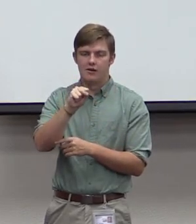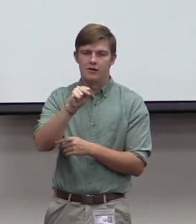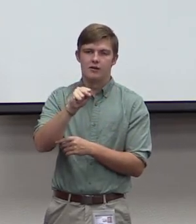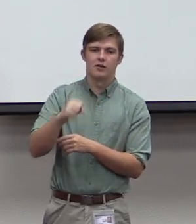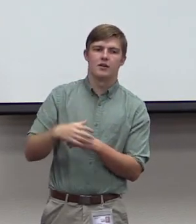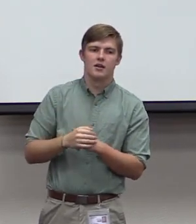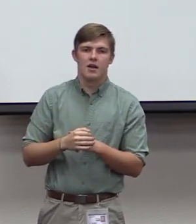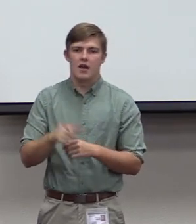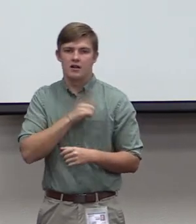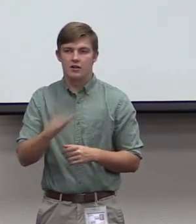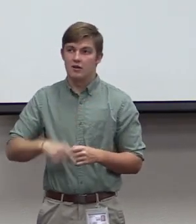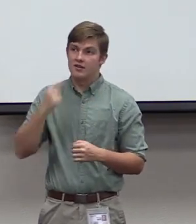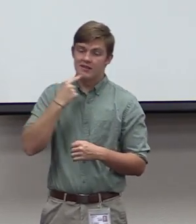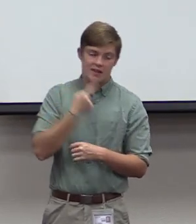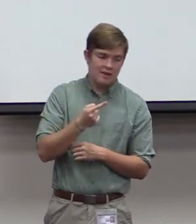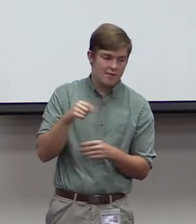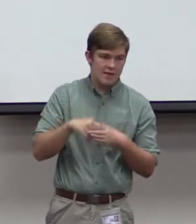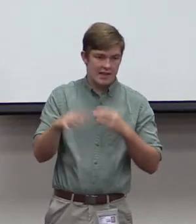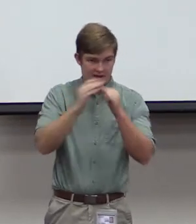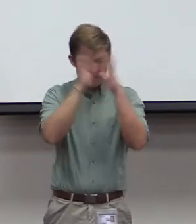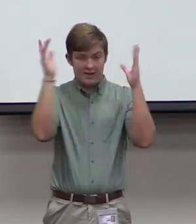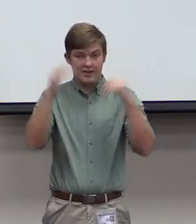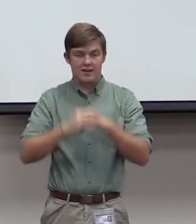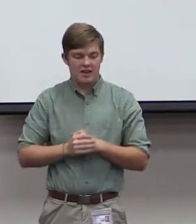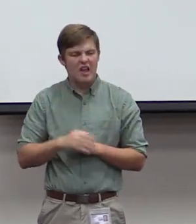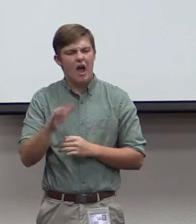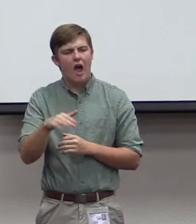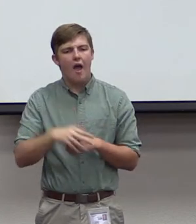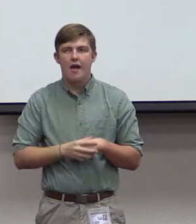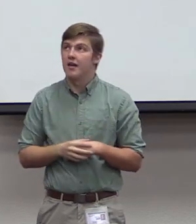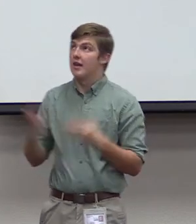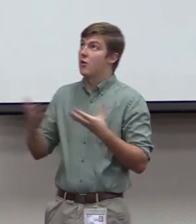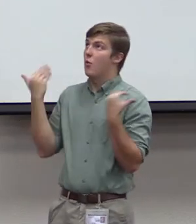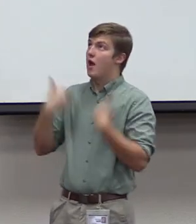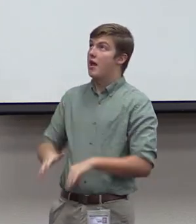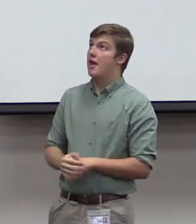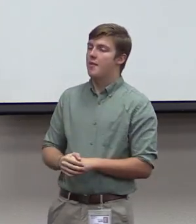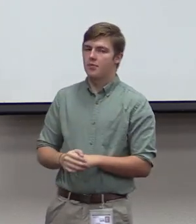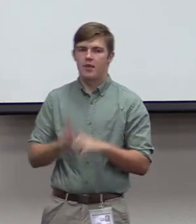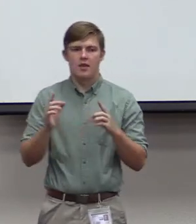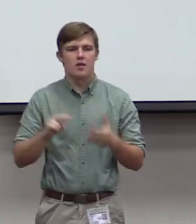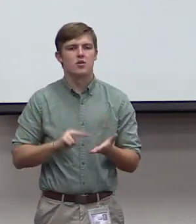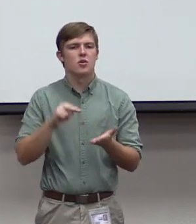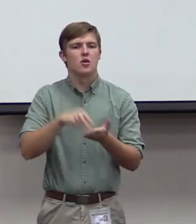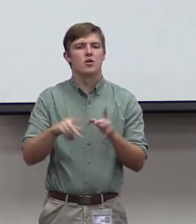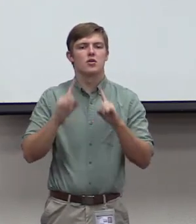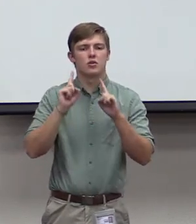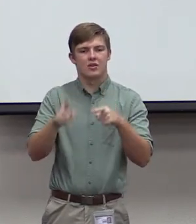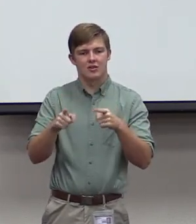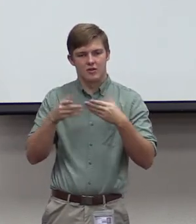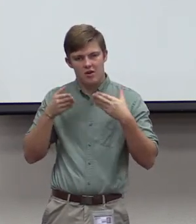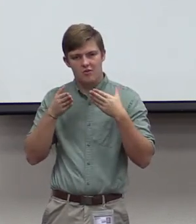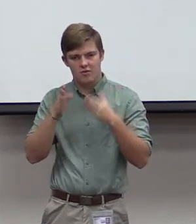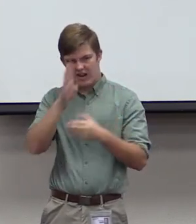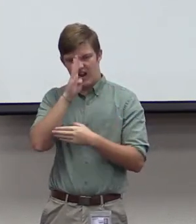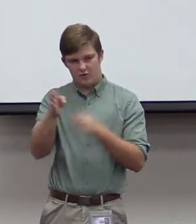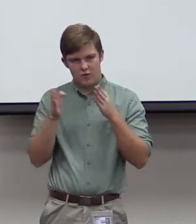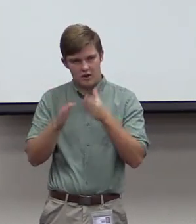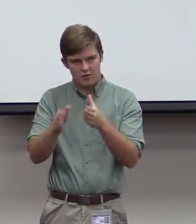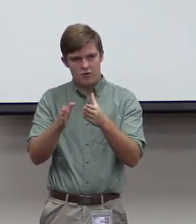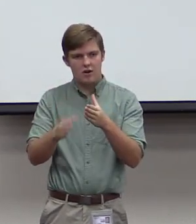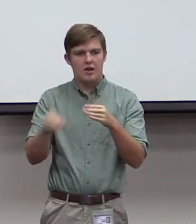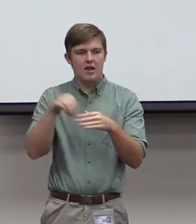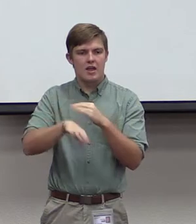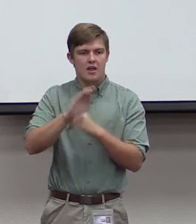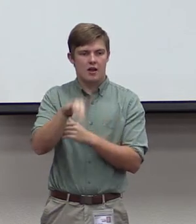"Ananias?" And he said, "Here I am, Lord." And the Lord said to him, "Rise and go to the street called Straight, and at the house of Judas look